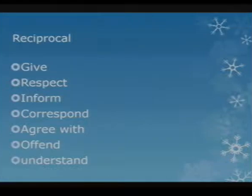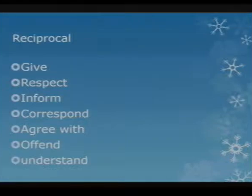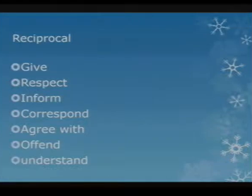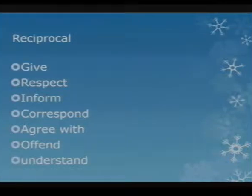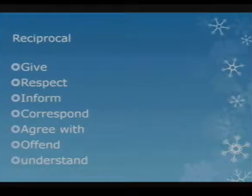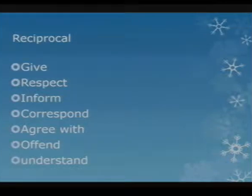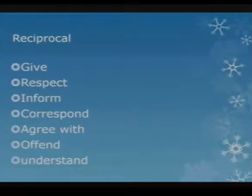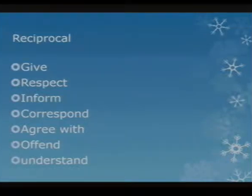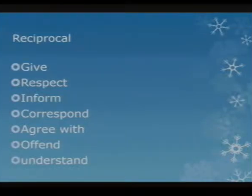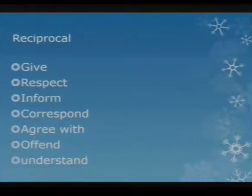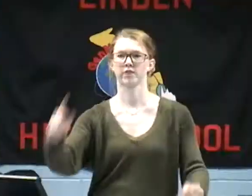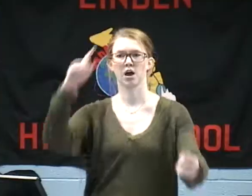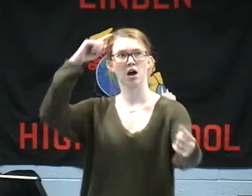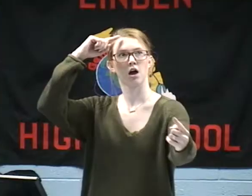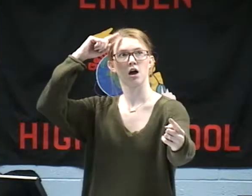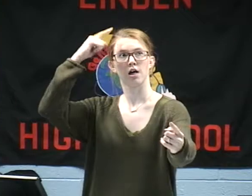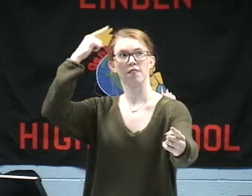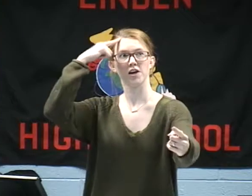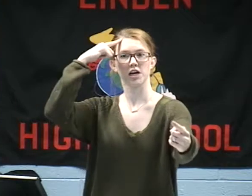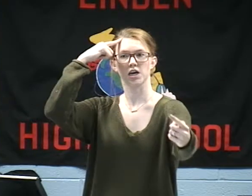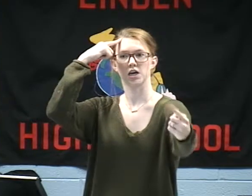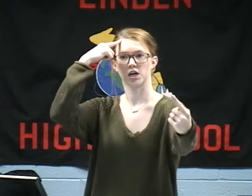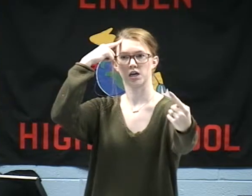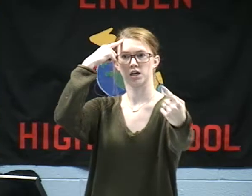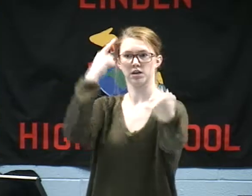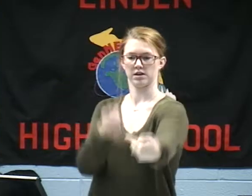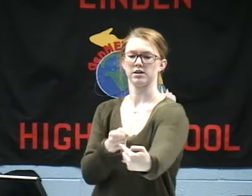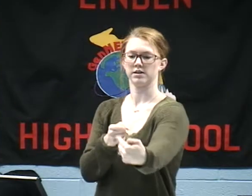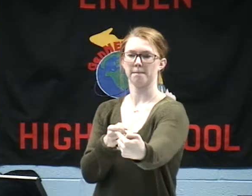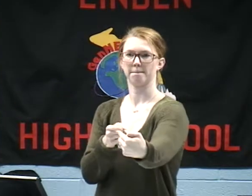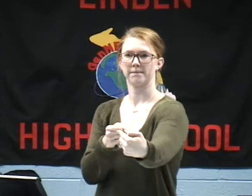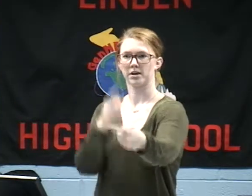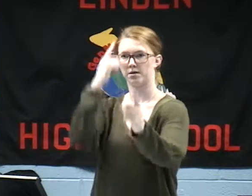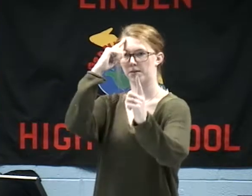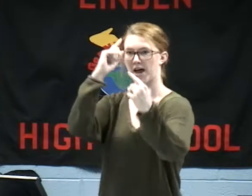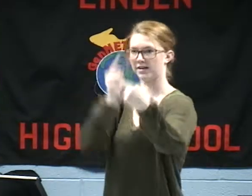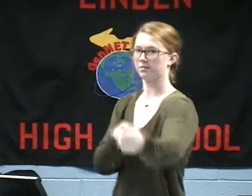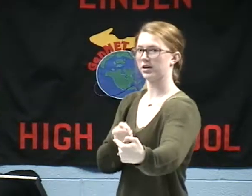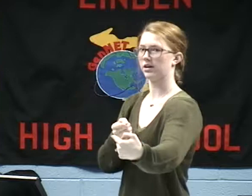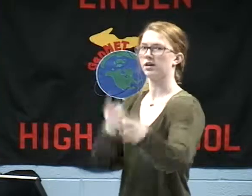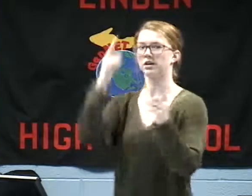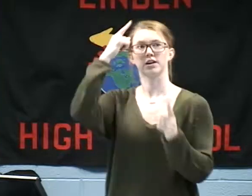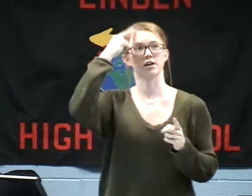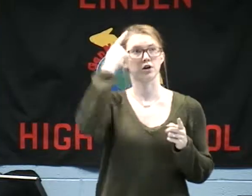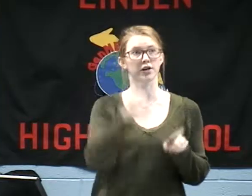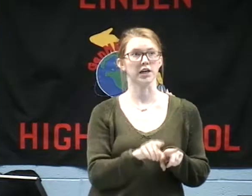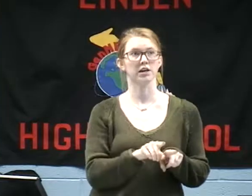Agree with. Think. Same. But it has to be, because agree.